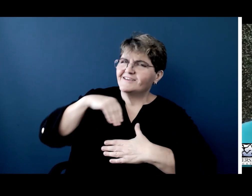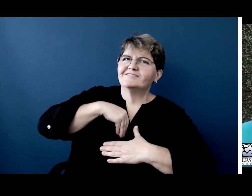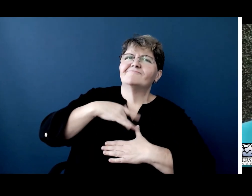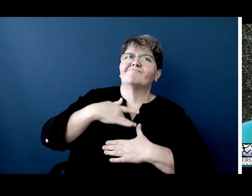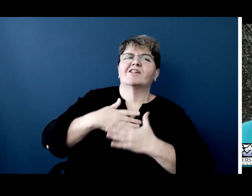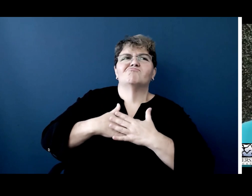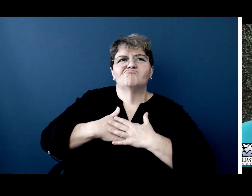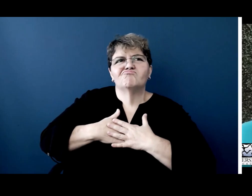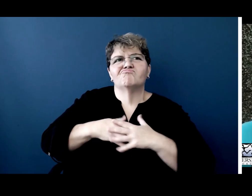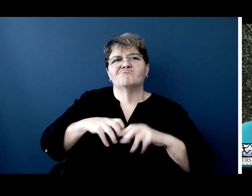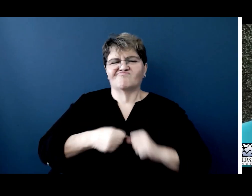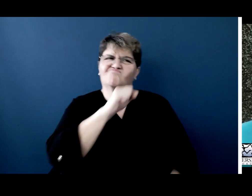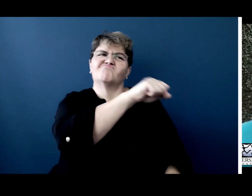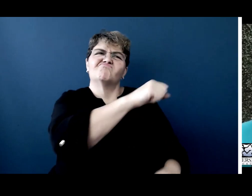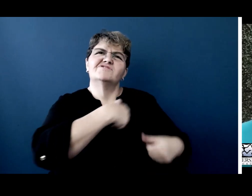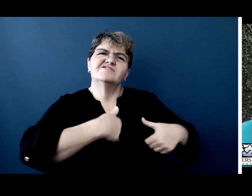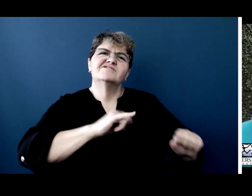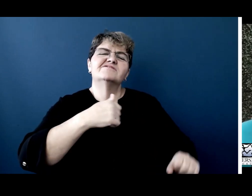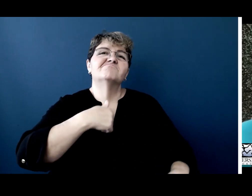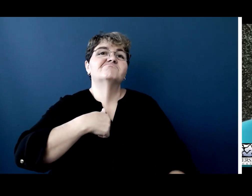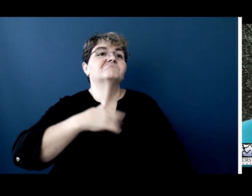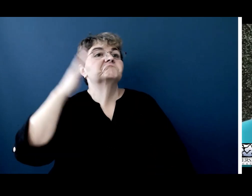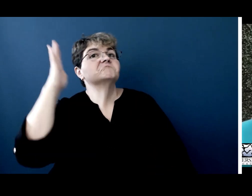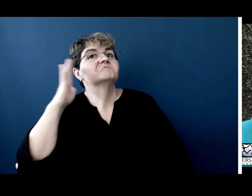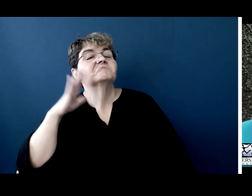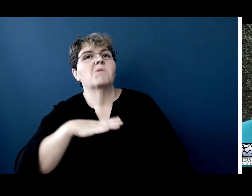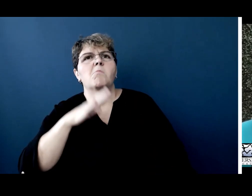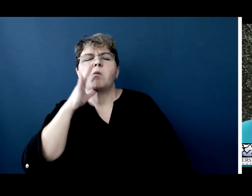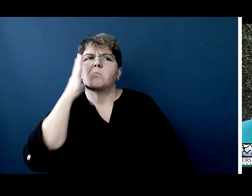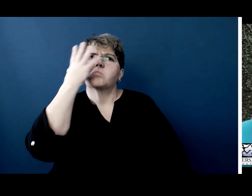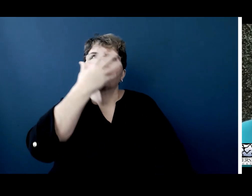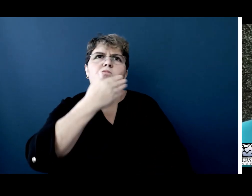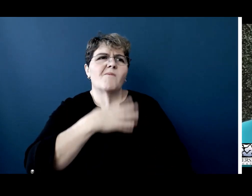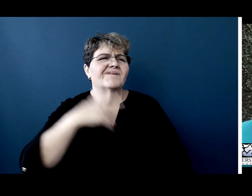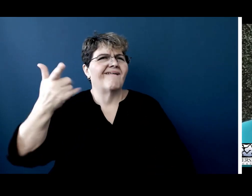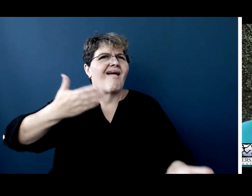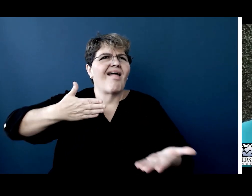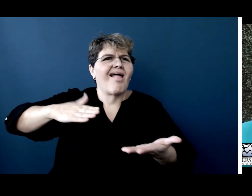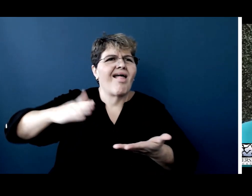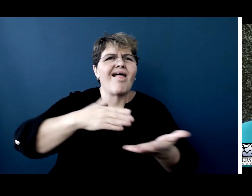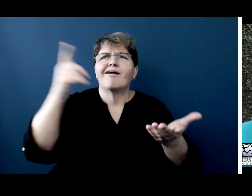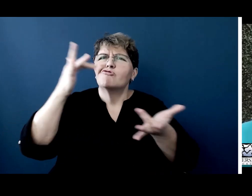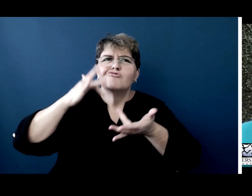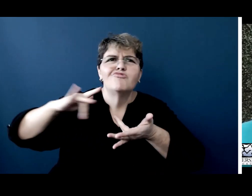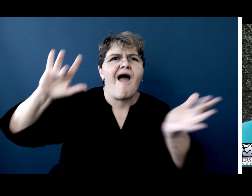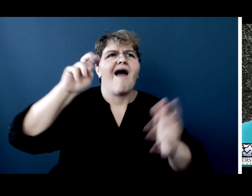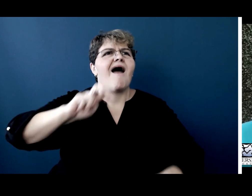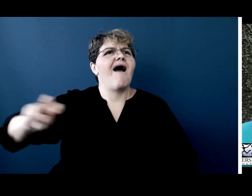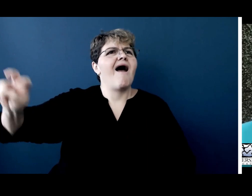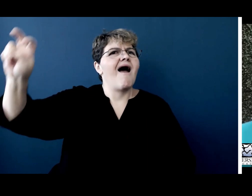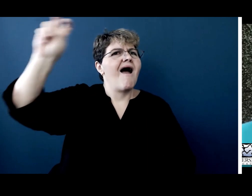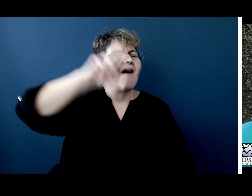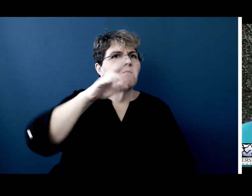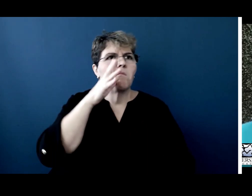pretty woman. She liked to cook, she liked to travel. Yeah. And she did a lot of things when she was younger, like climb stairs, do